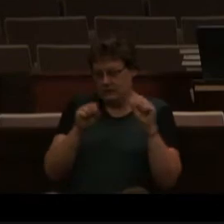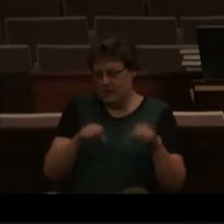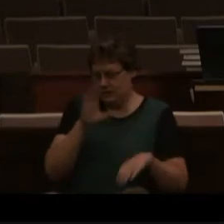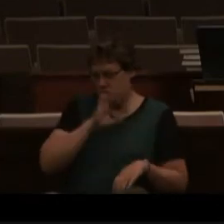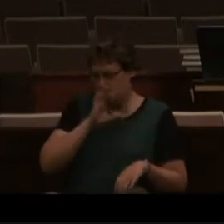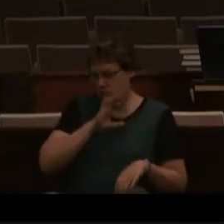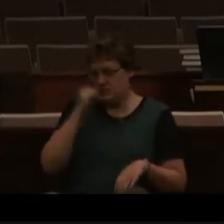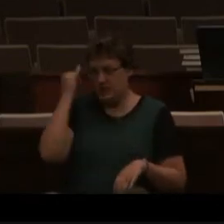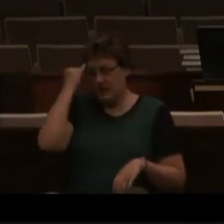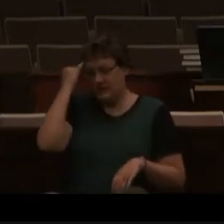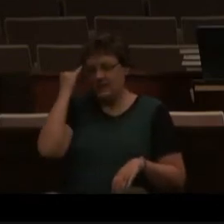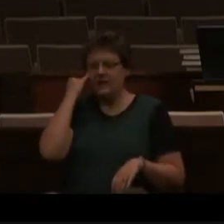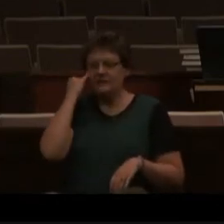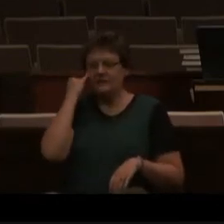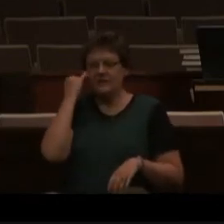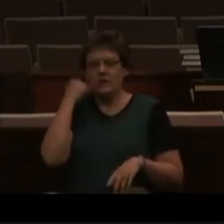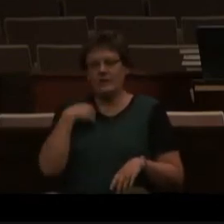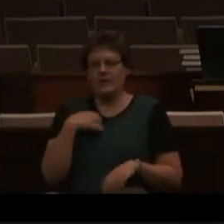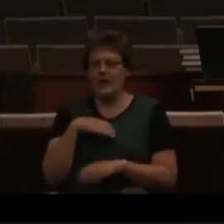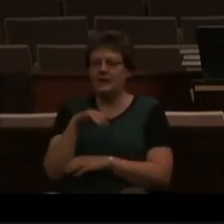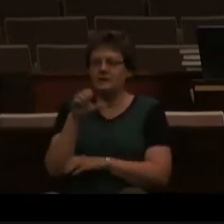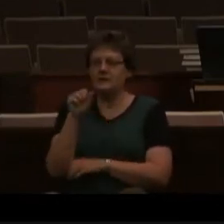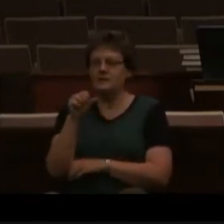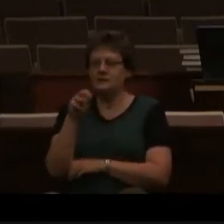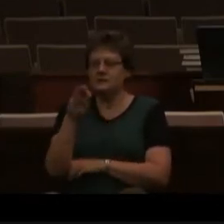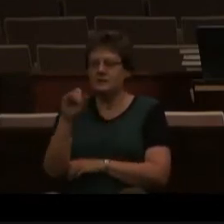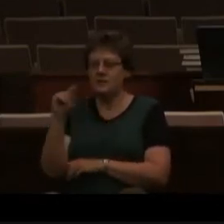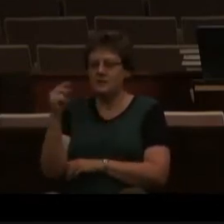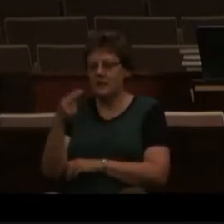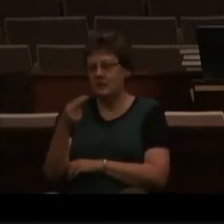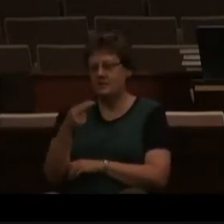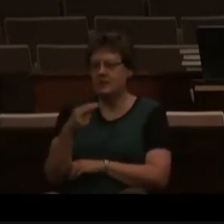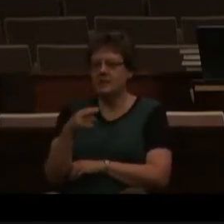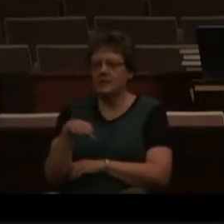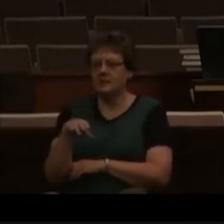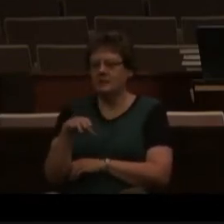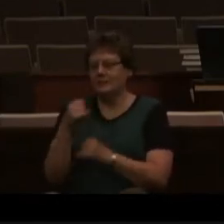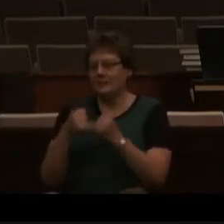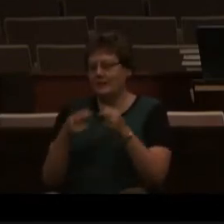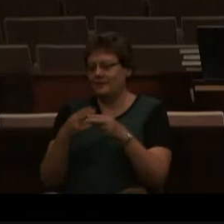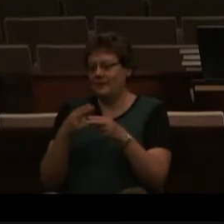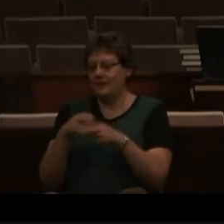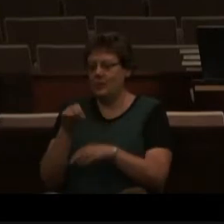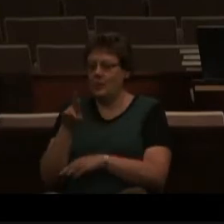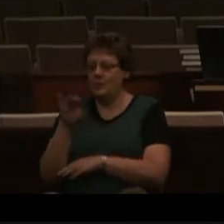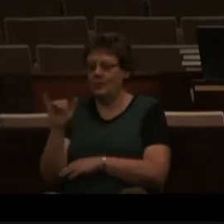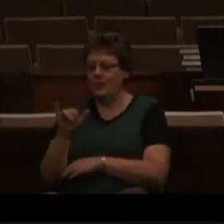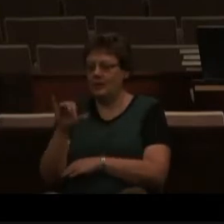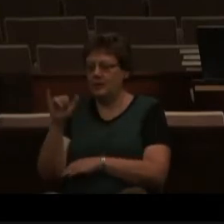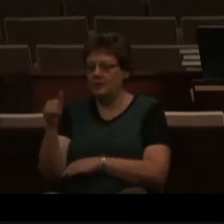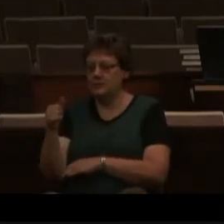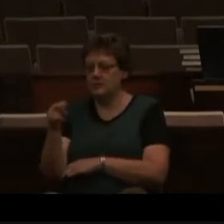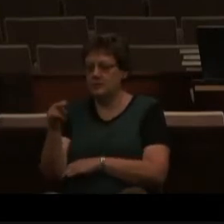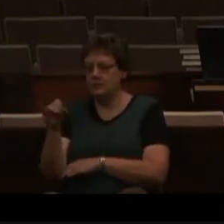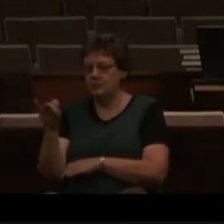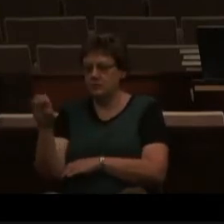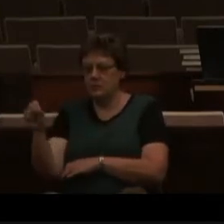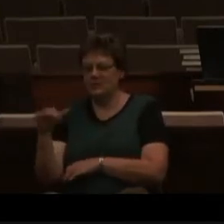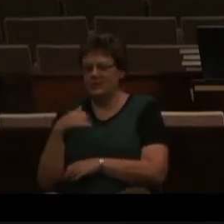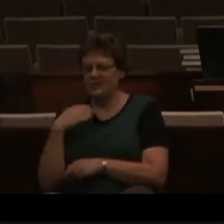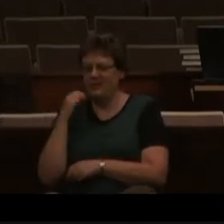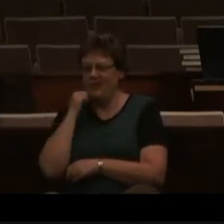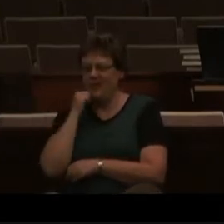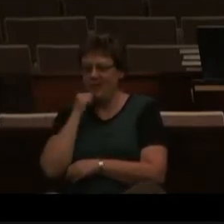common name, Smith Jones, it's going to be hard to find somebody. But if you have one of my relatives, ancestors